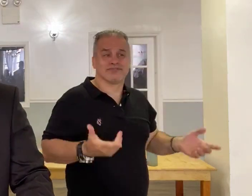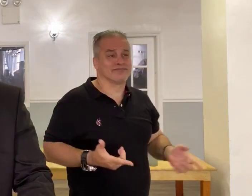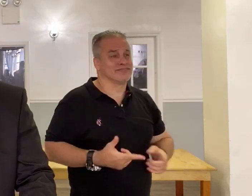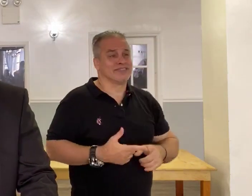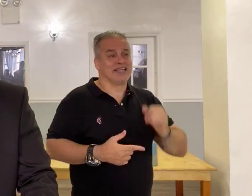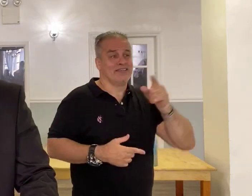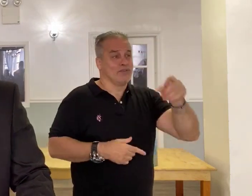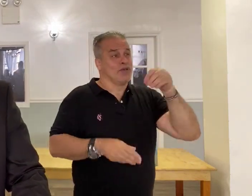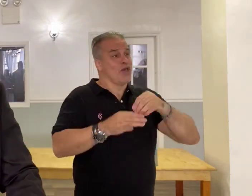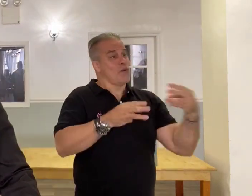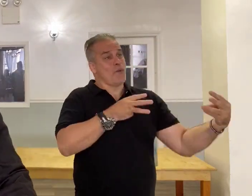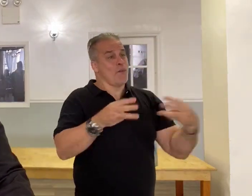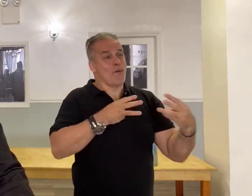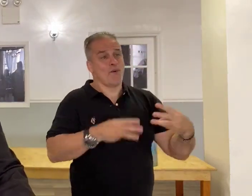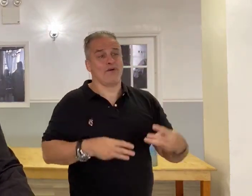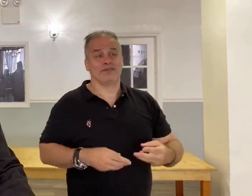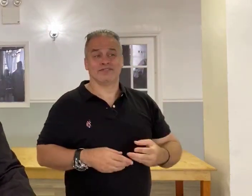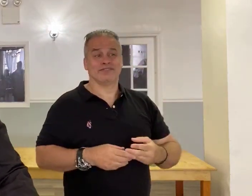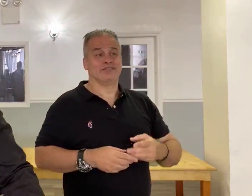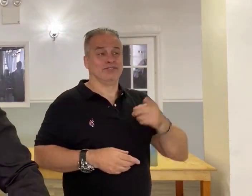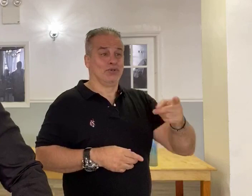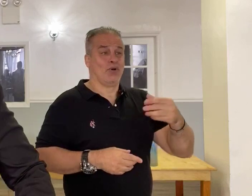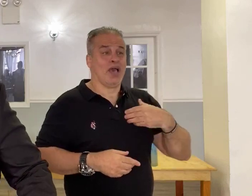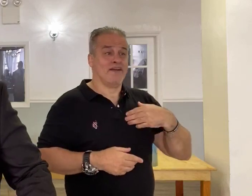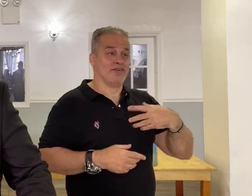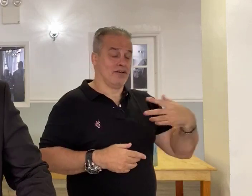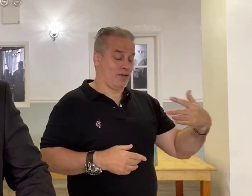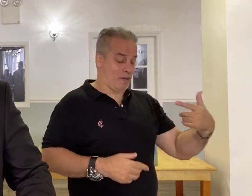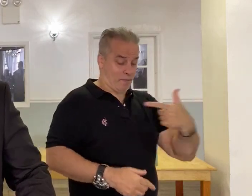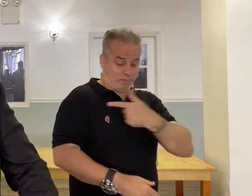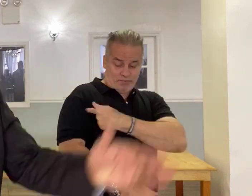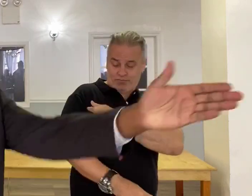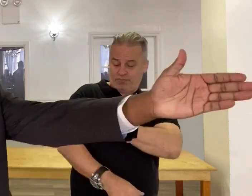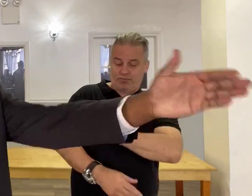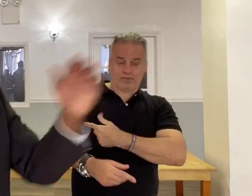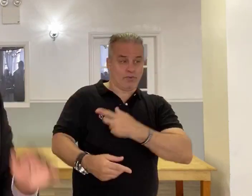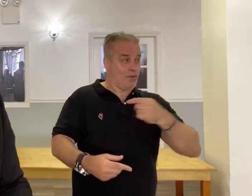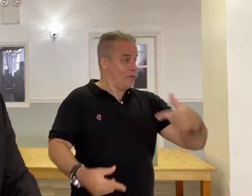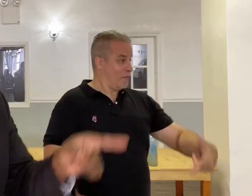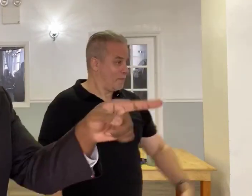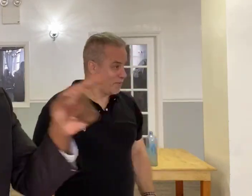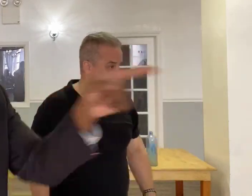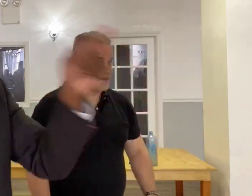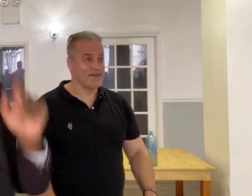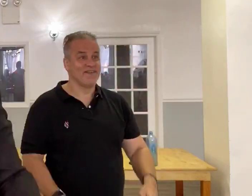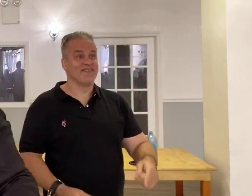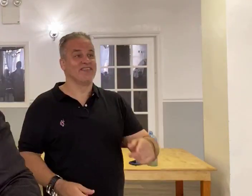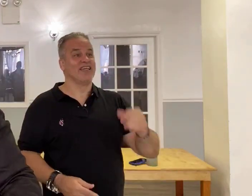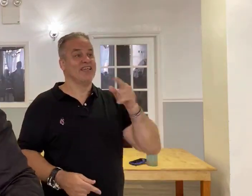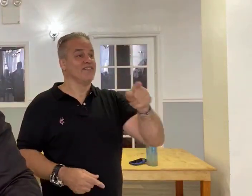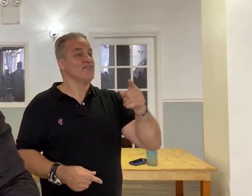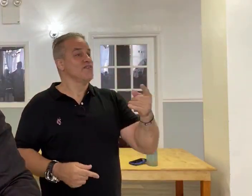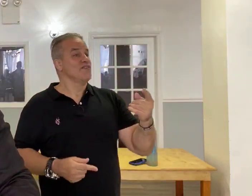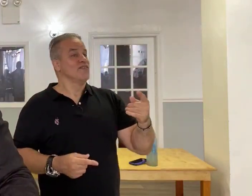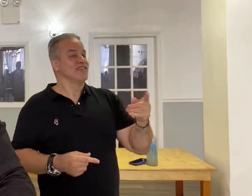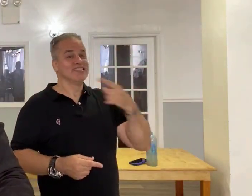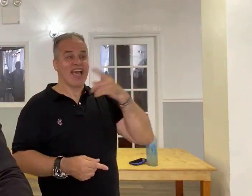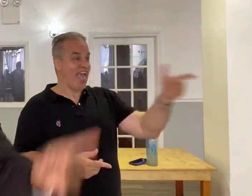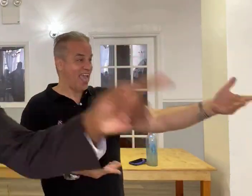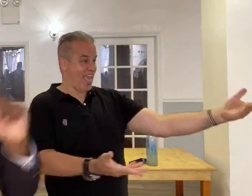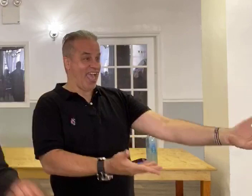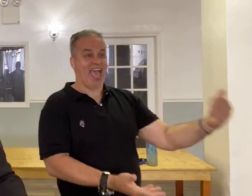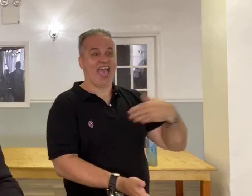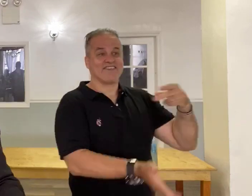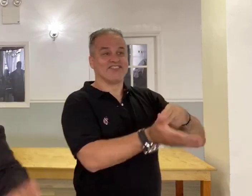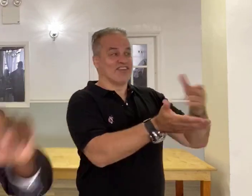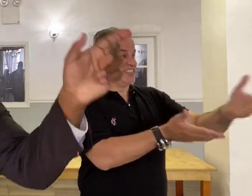you're on the battlefield, they need to turn to you quick. They need to get to you quick. We have a nurse here. I forgot. We got a medical professional here. Amen. All right.